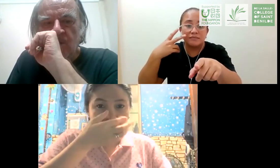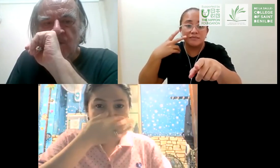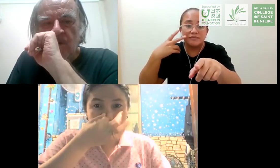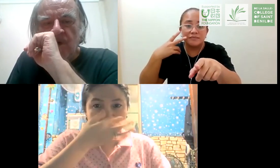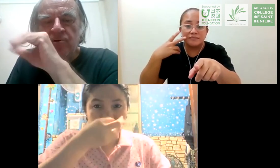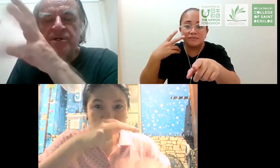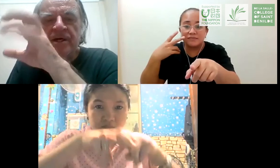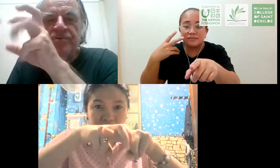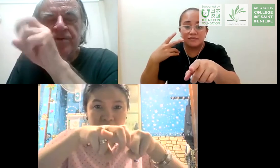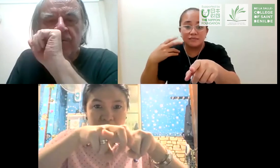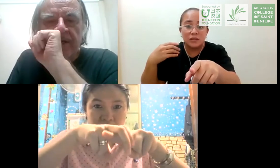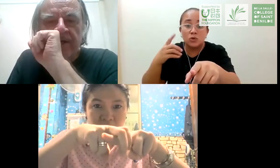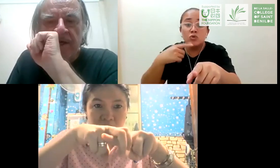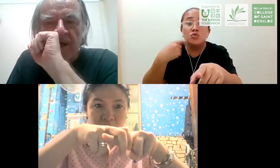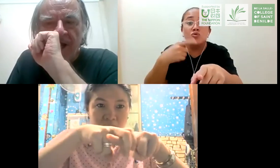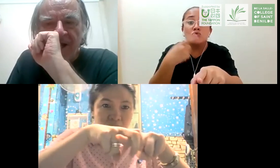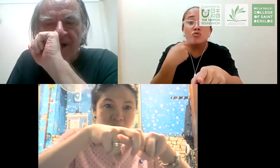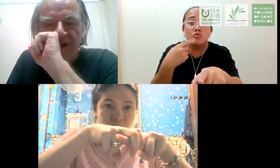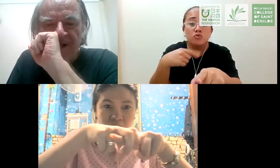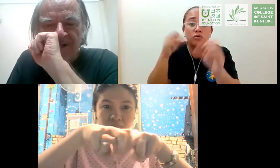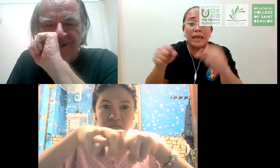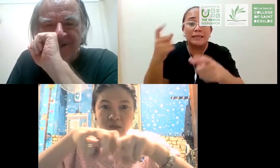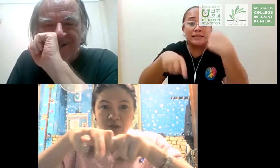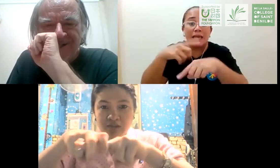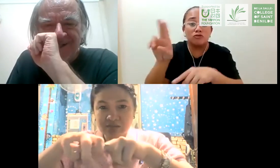So who signs with their right hand?